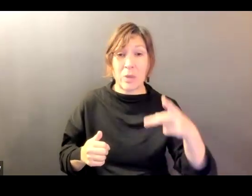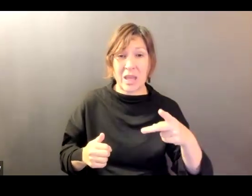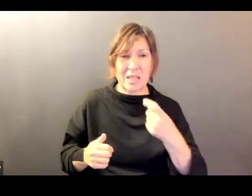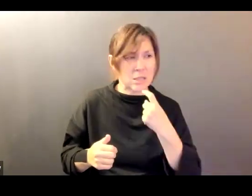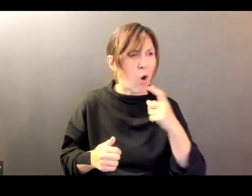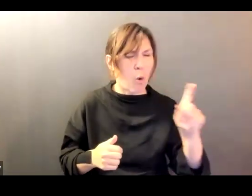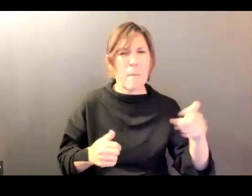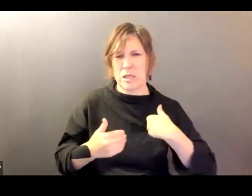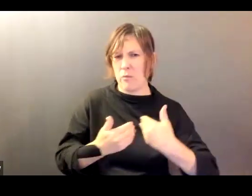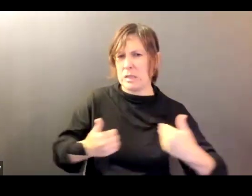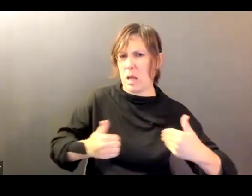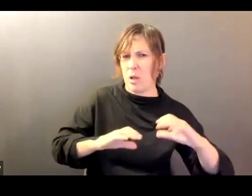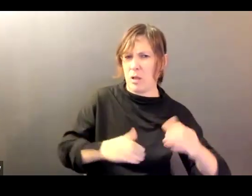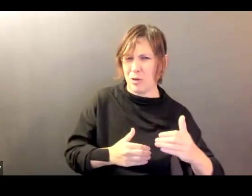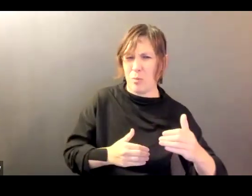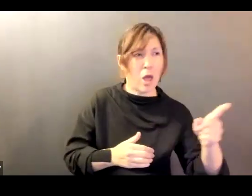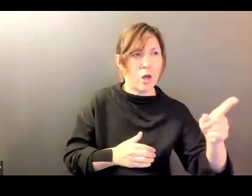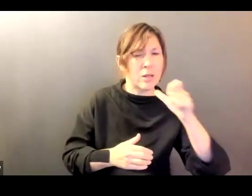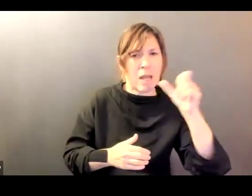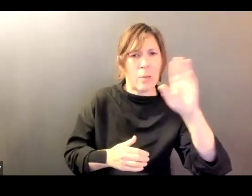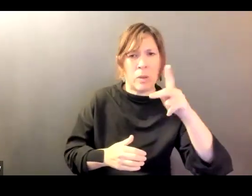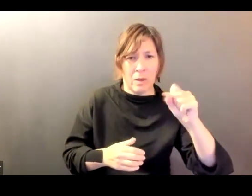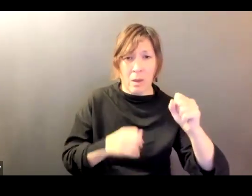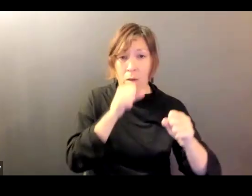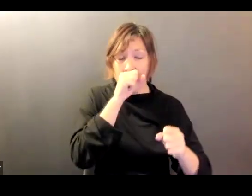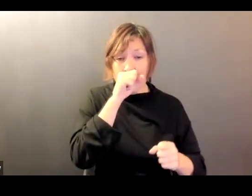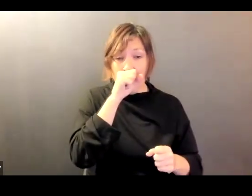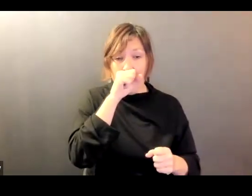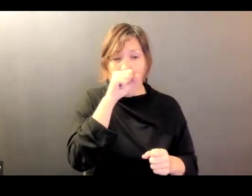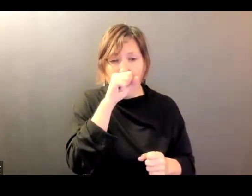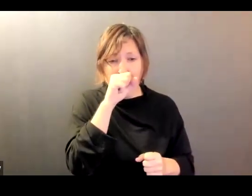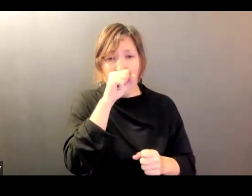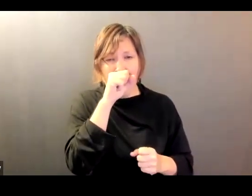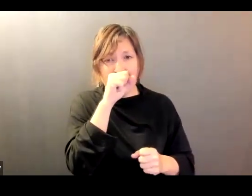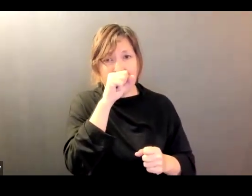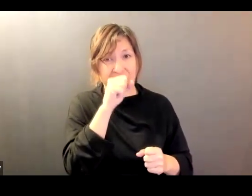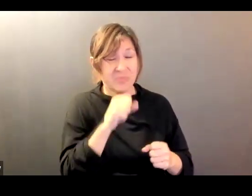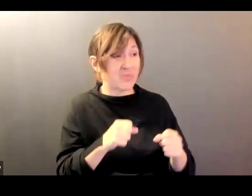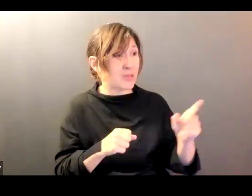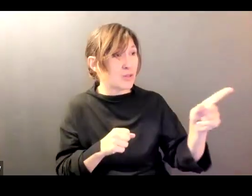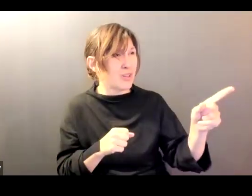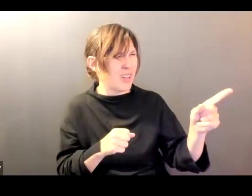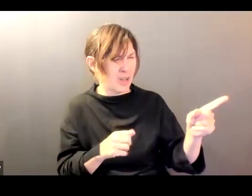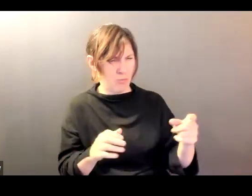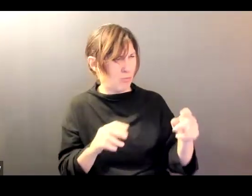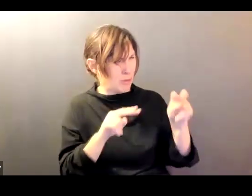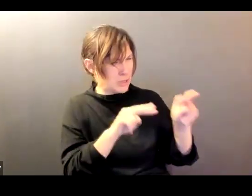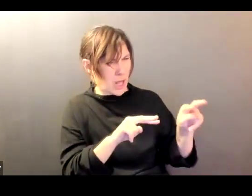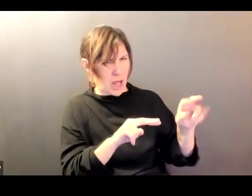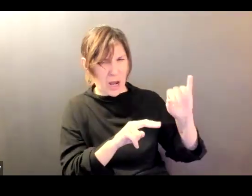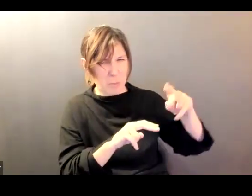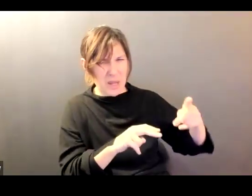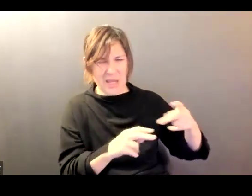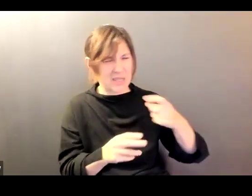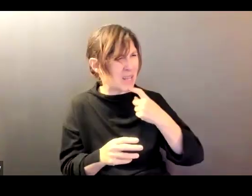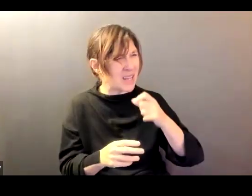from outside of the BPS that then when the student entered us was a more restrictive environment than what the student needed. So there's been a tremendous